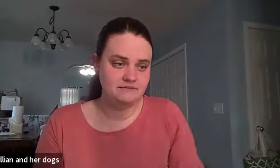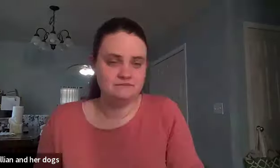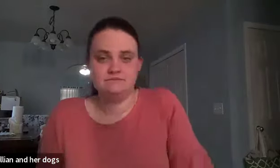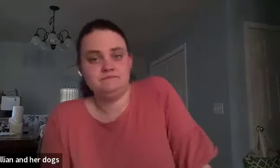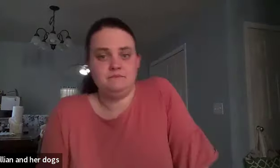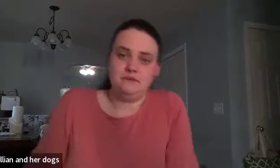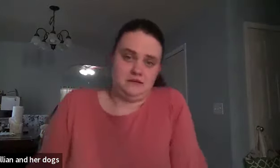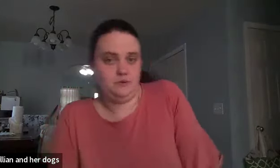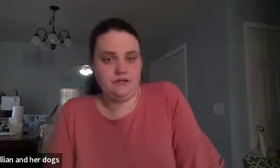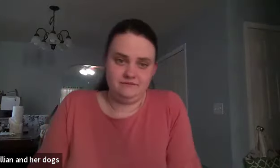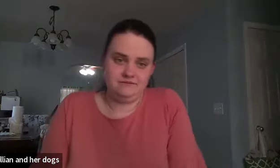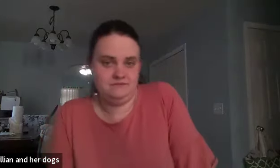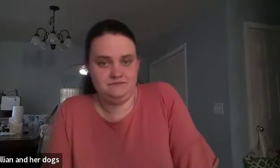penguin, penguin,